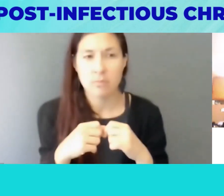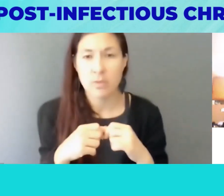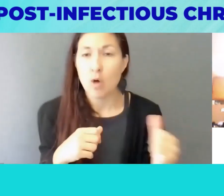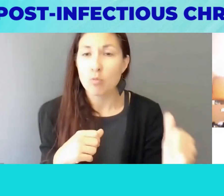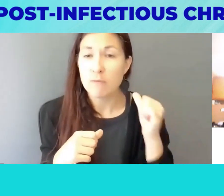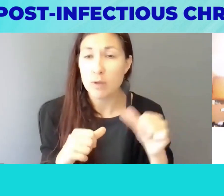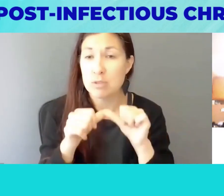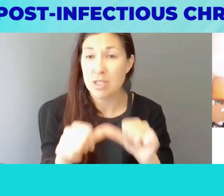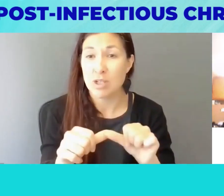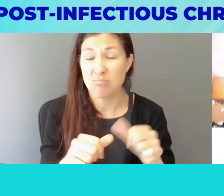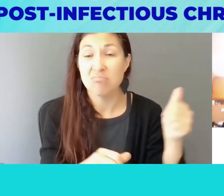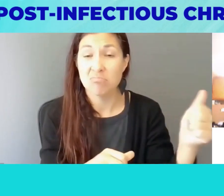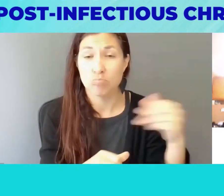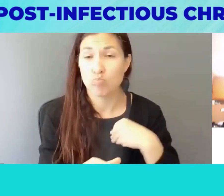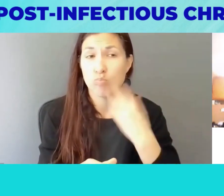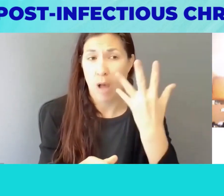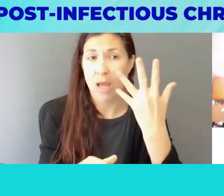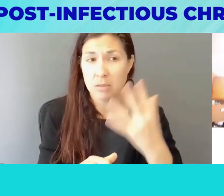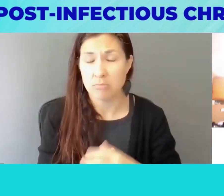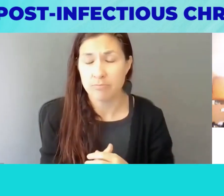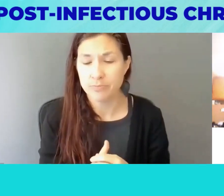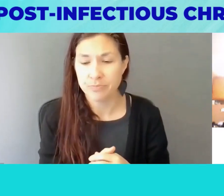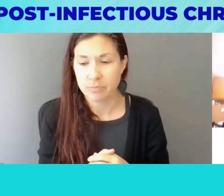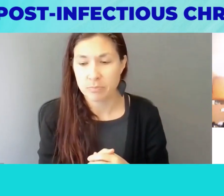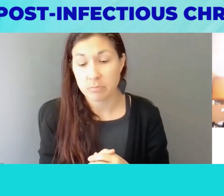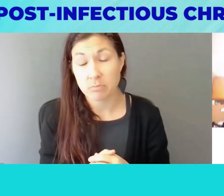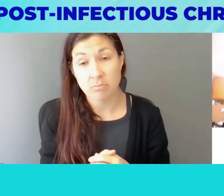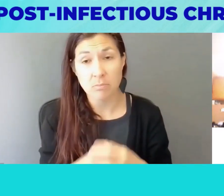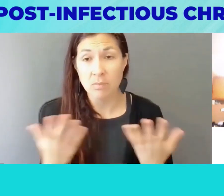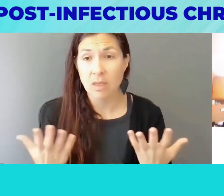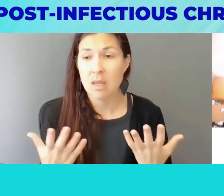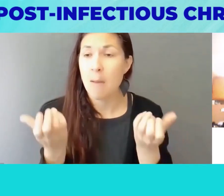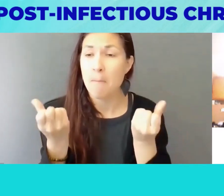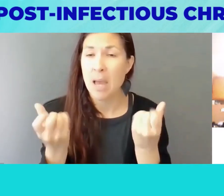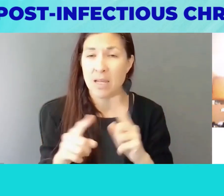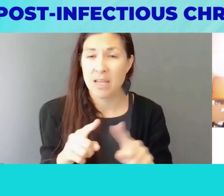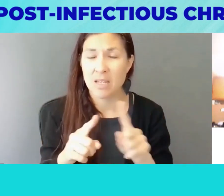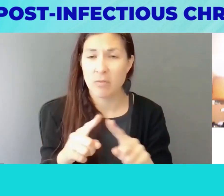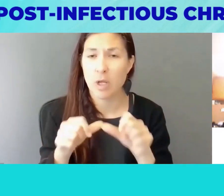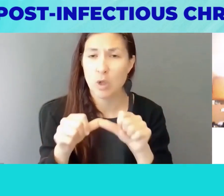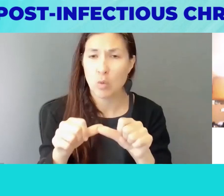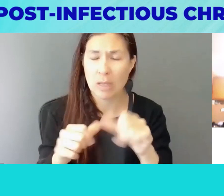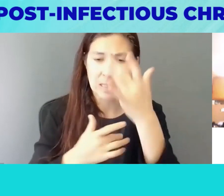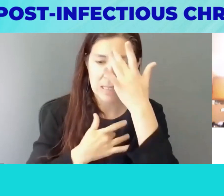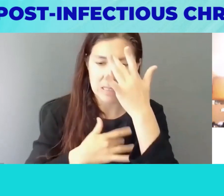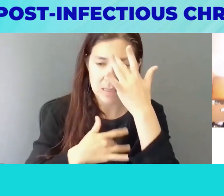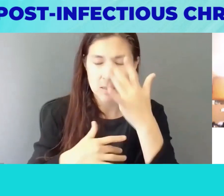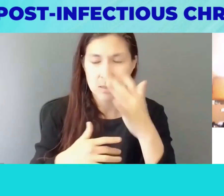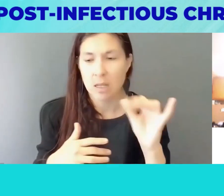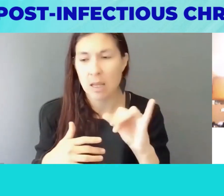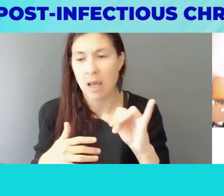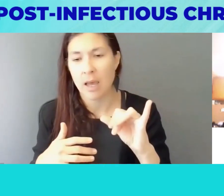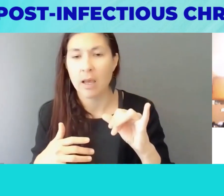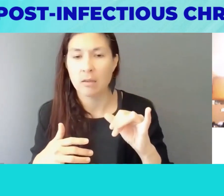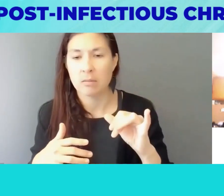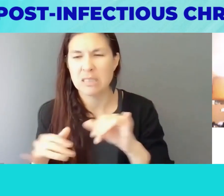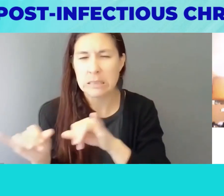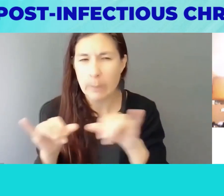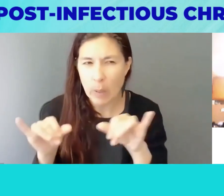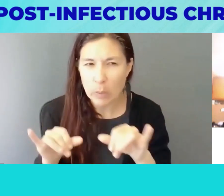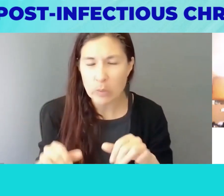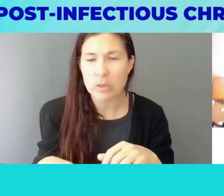got a very mild illness, runny noses, a light sore throat, mild fatigue, low-grade fevers, no